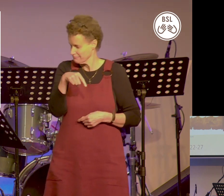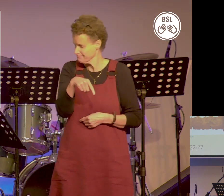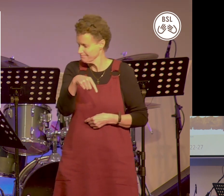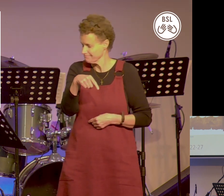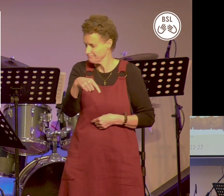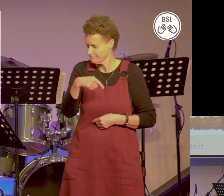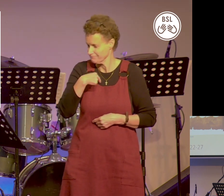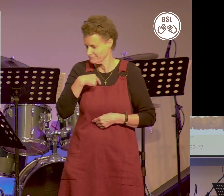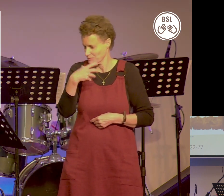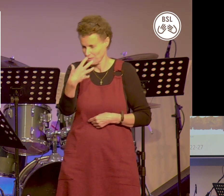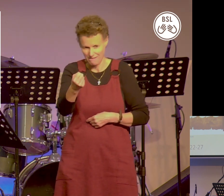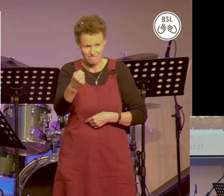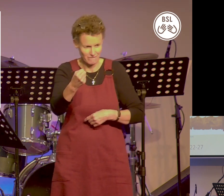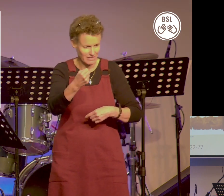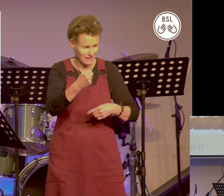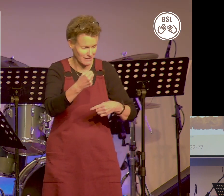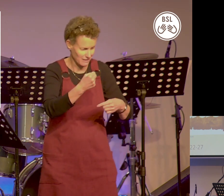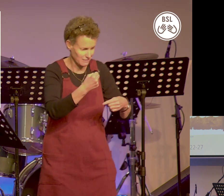prior to that,